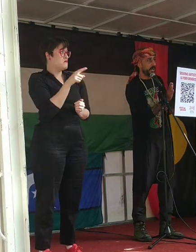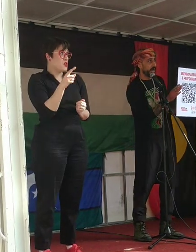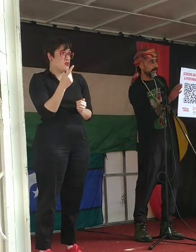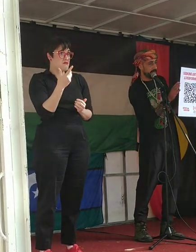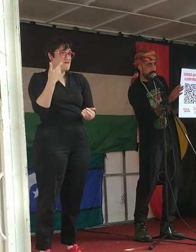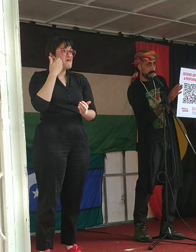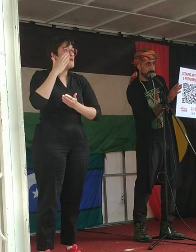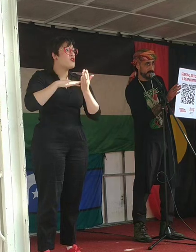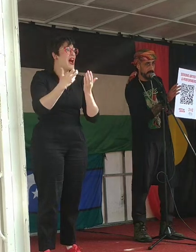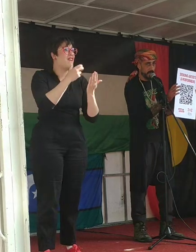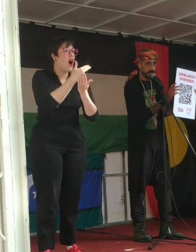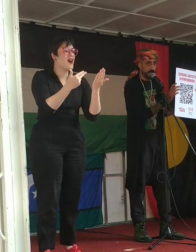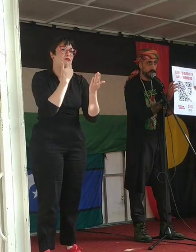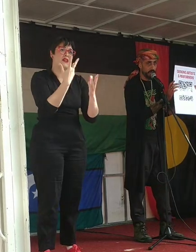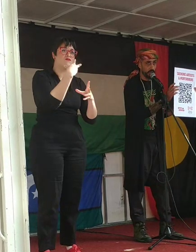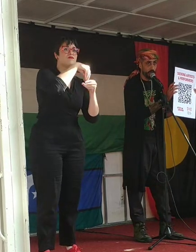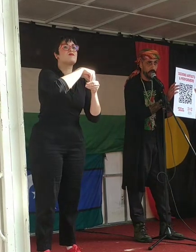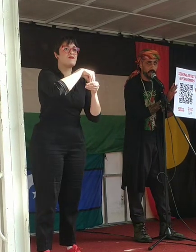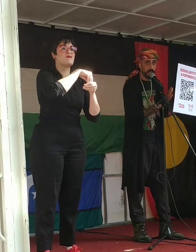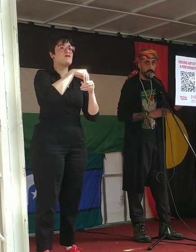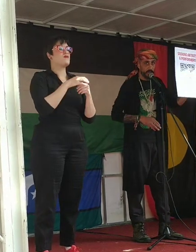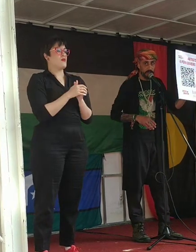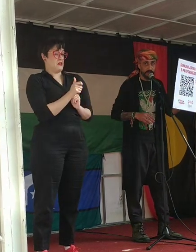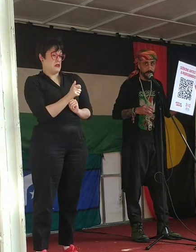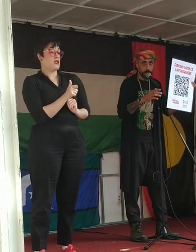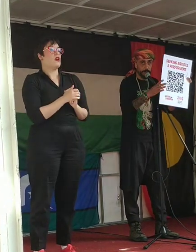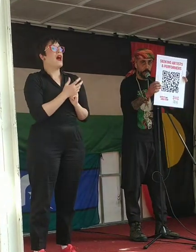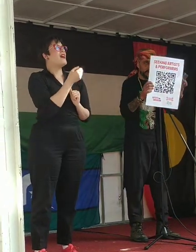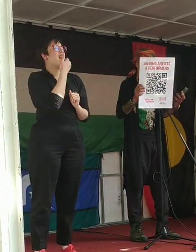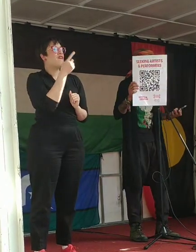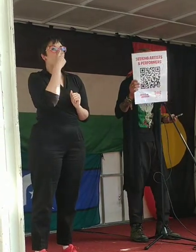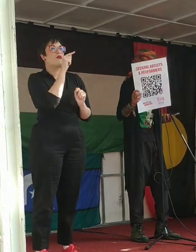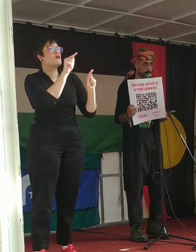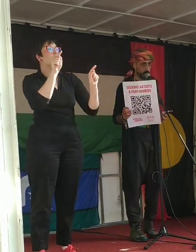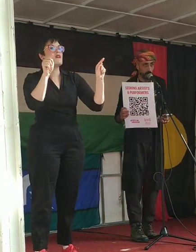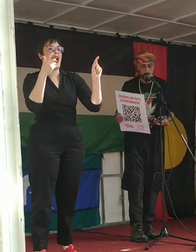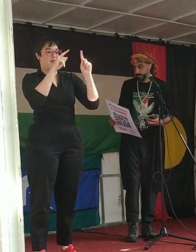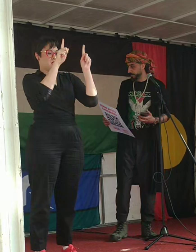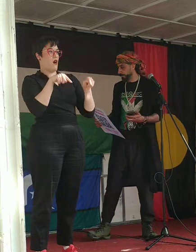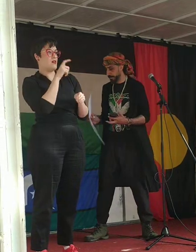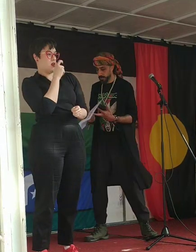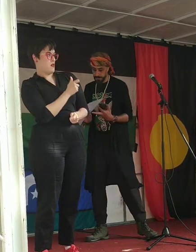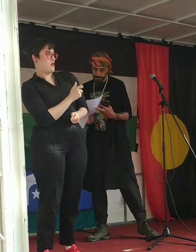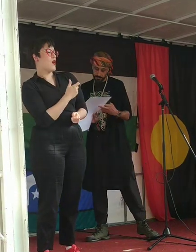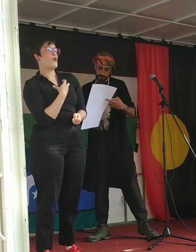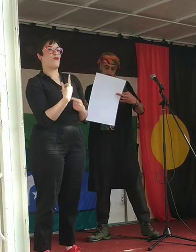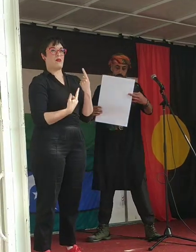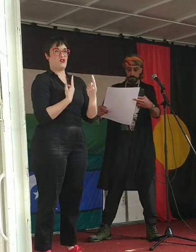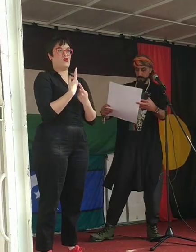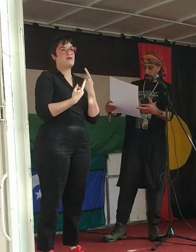participate, scan this and we'll take you all the way. We have lovely people who will be walking around, please. Thank you.